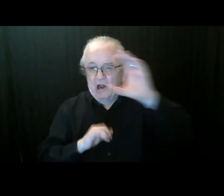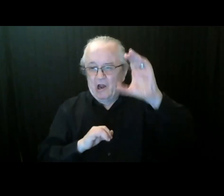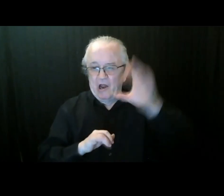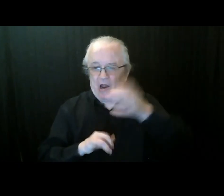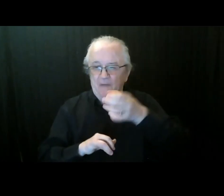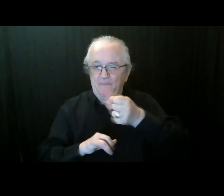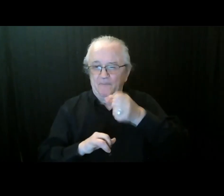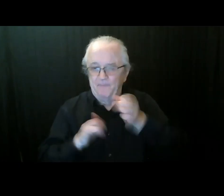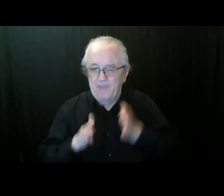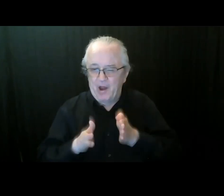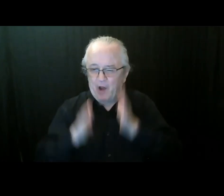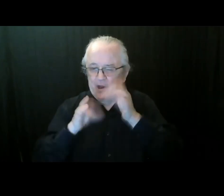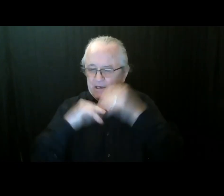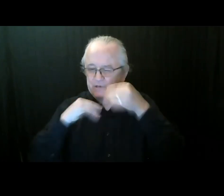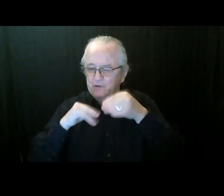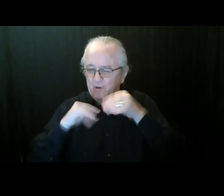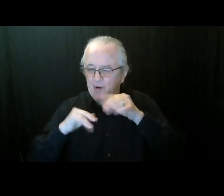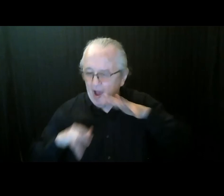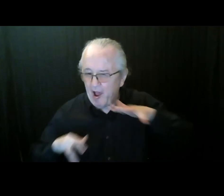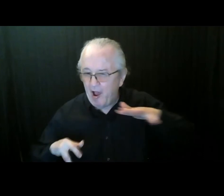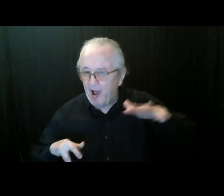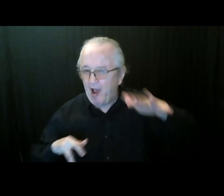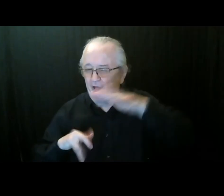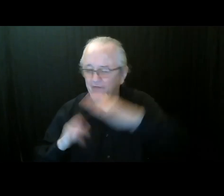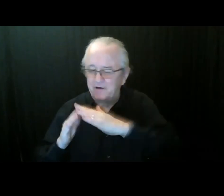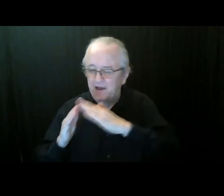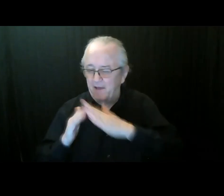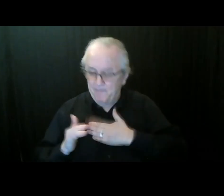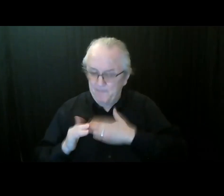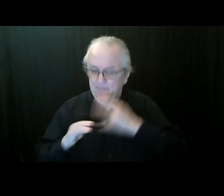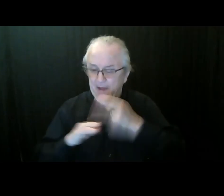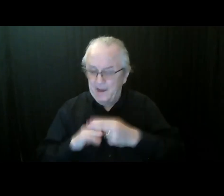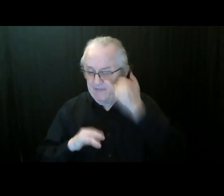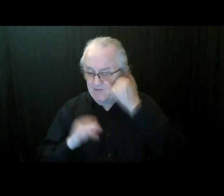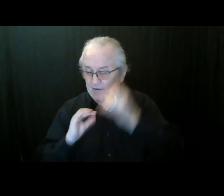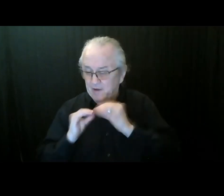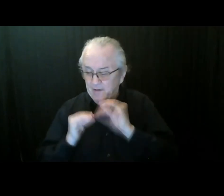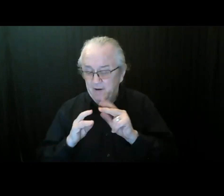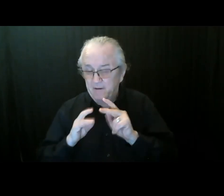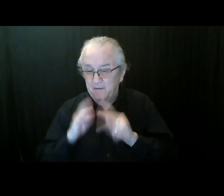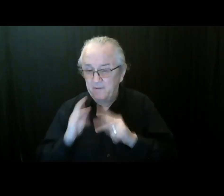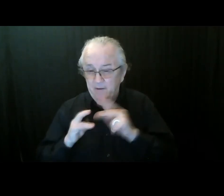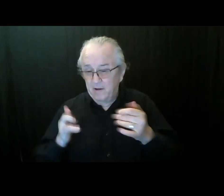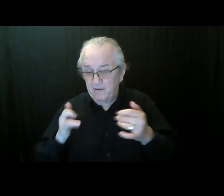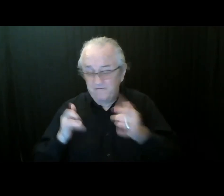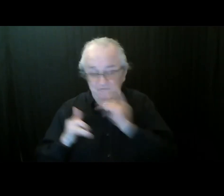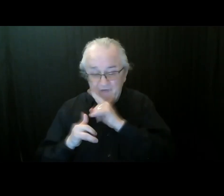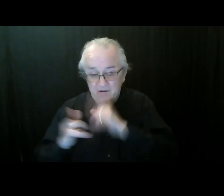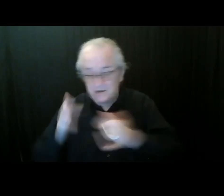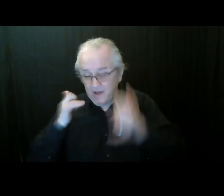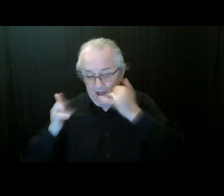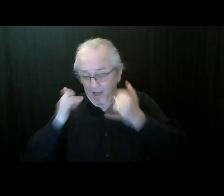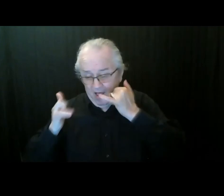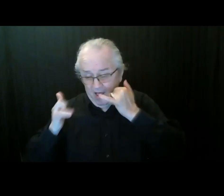in grocery stores all over town with my name and phone number, and I'll be getting false bird